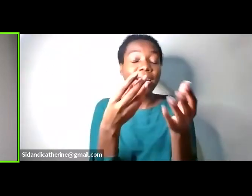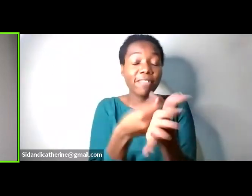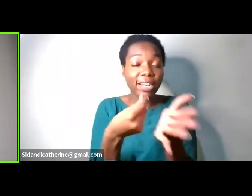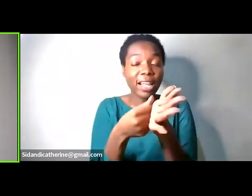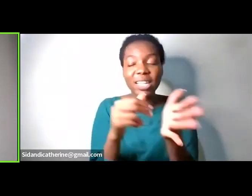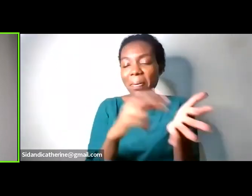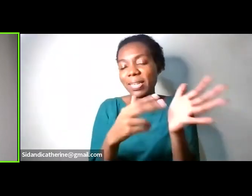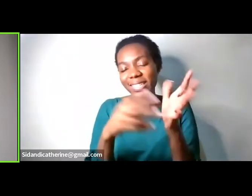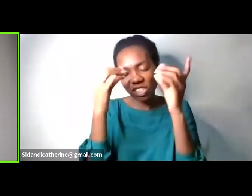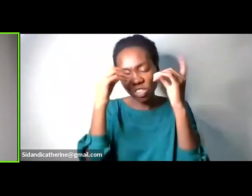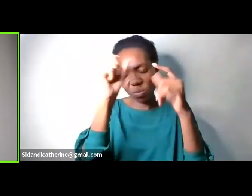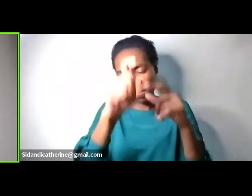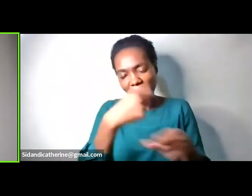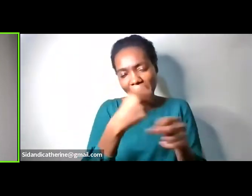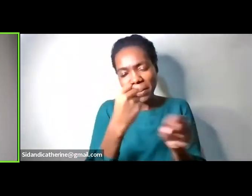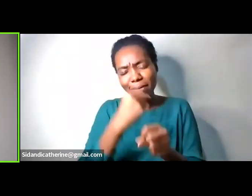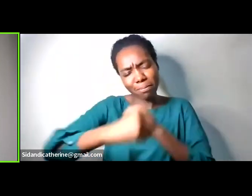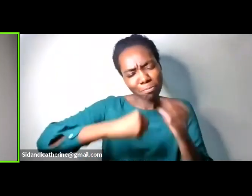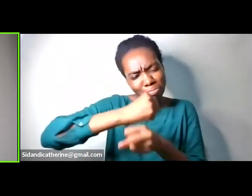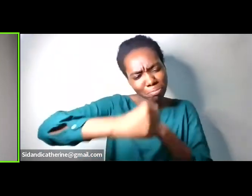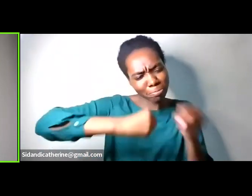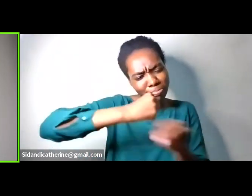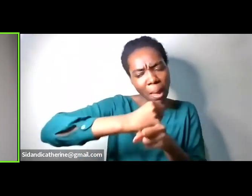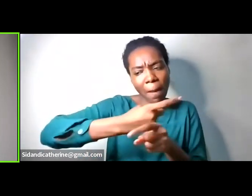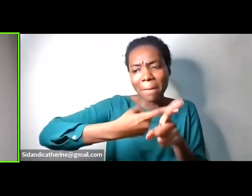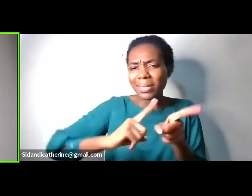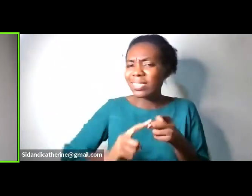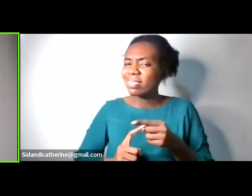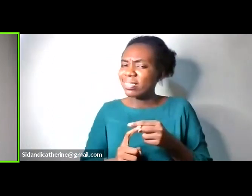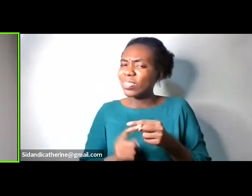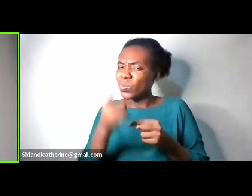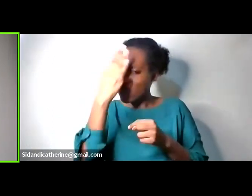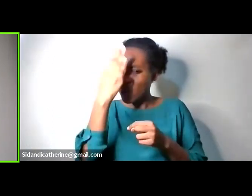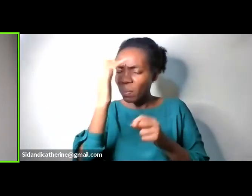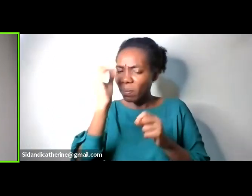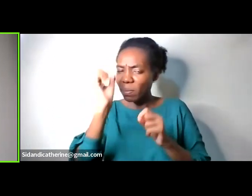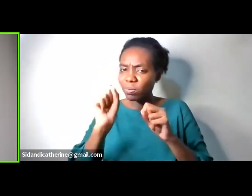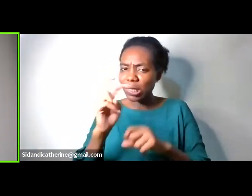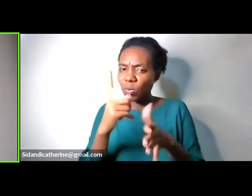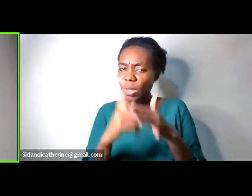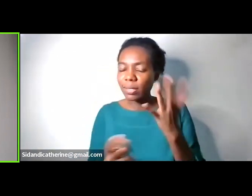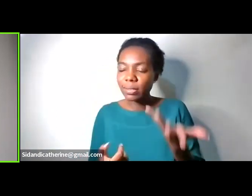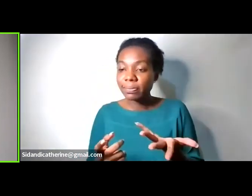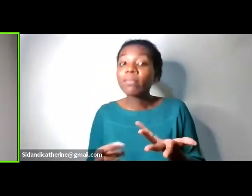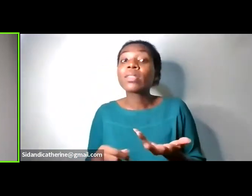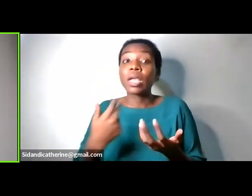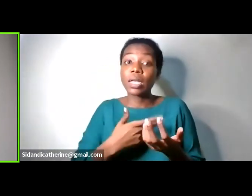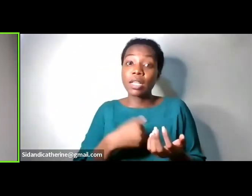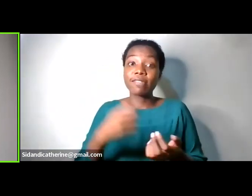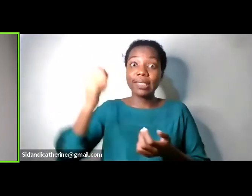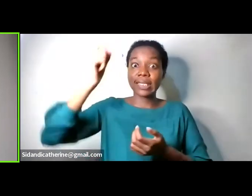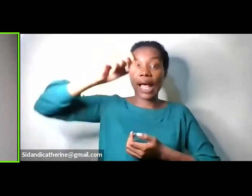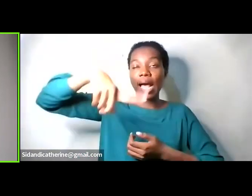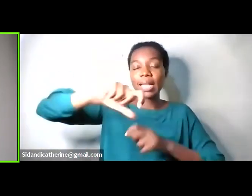every year. But do you really not know what to look out for? And with us we have Star Discover, one of our partners who